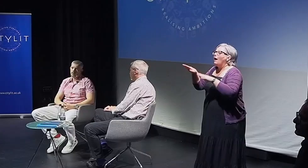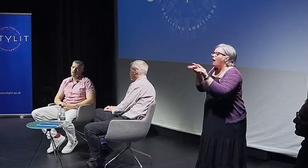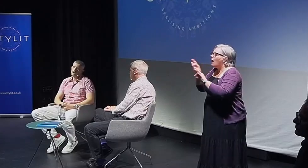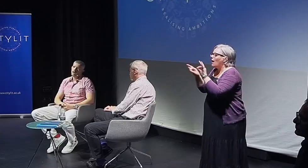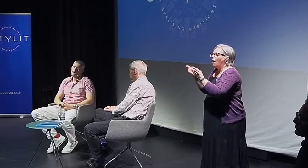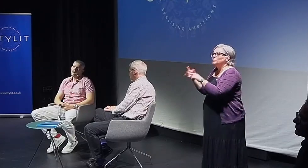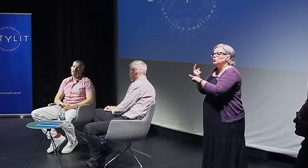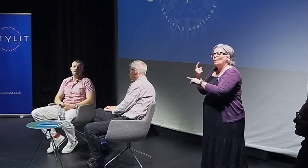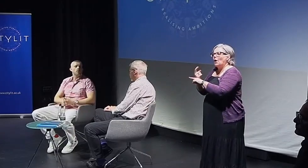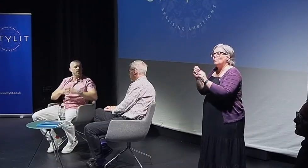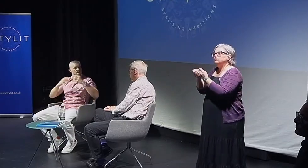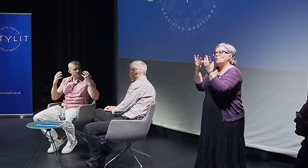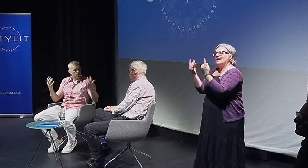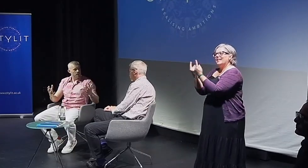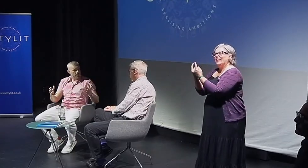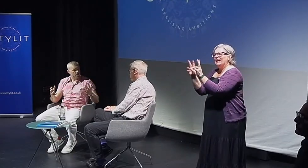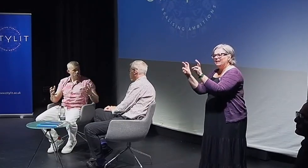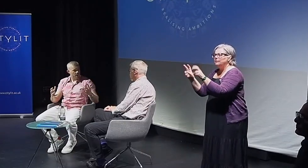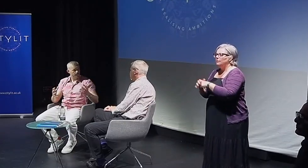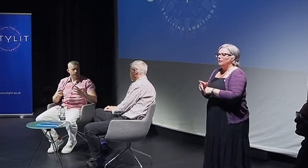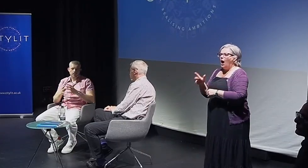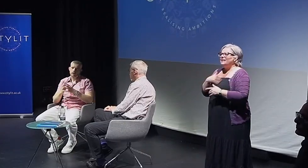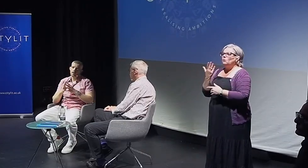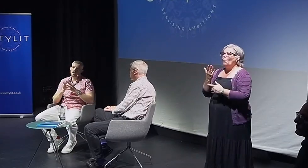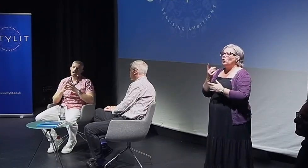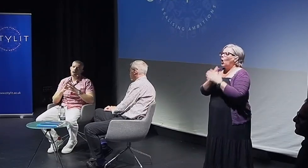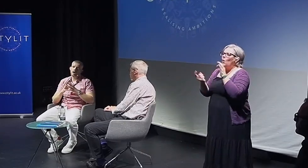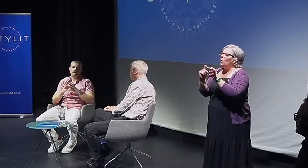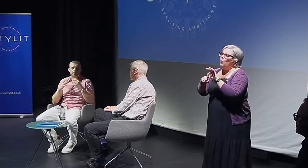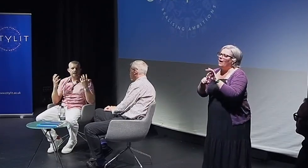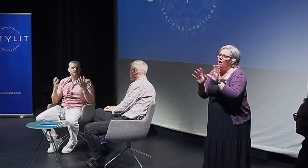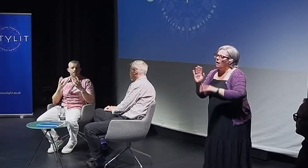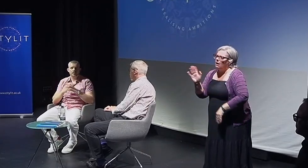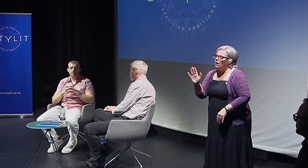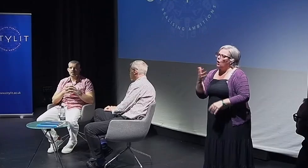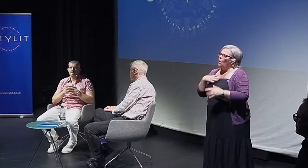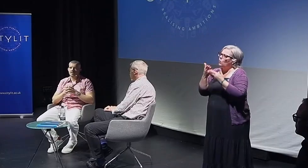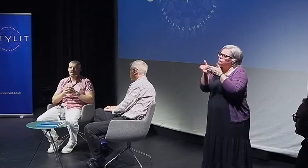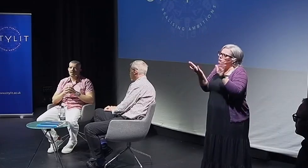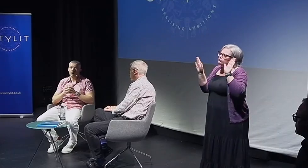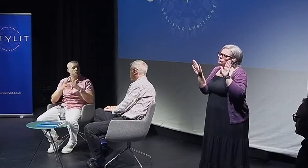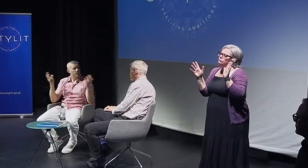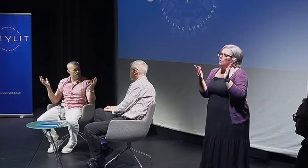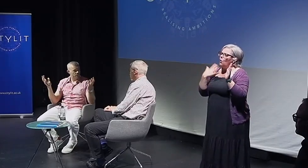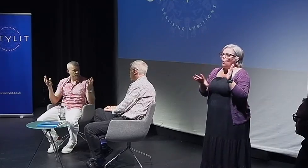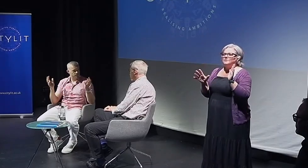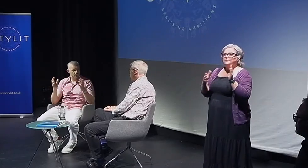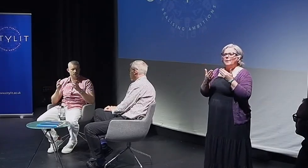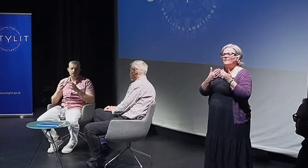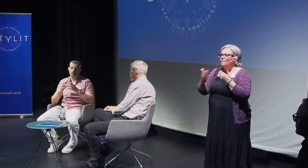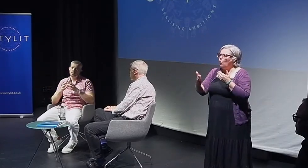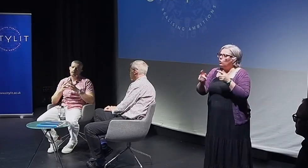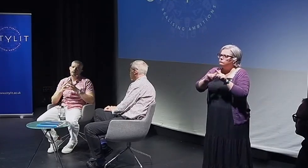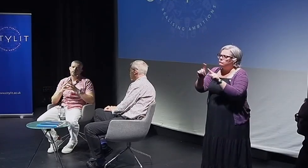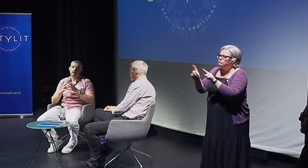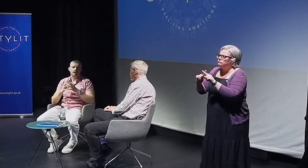theme. And I didn't want to make it solely queer. I wanted to make it something that was open to more